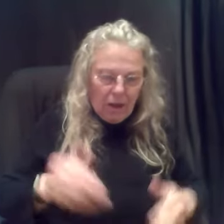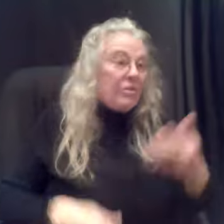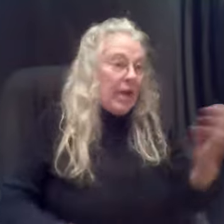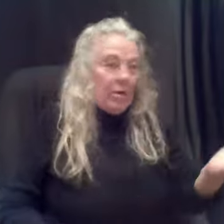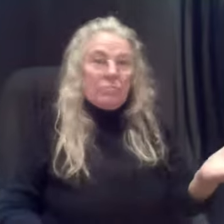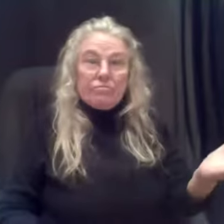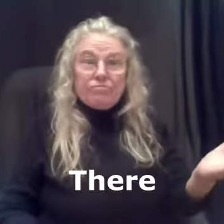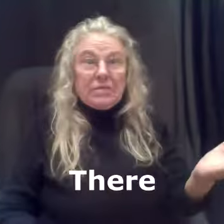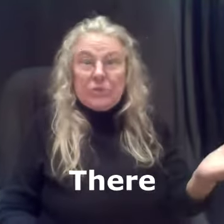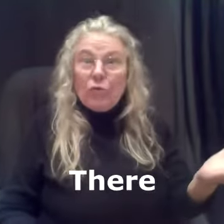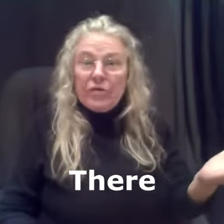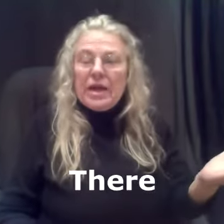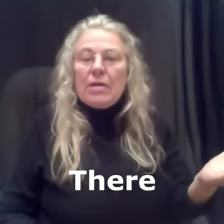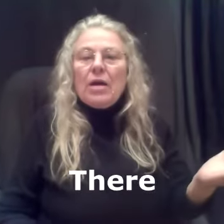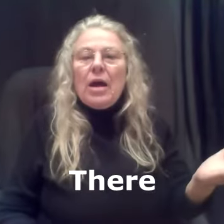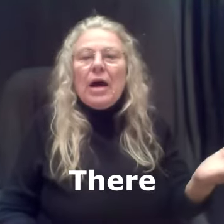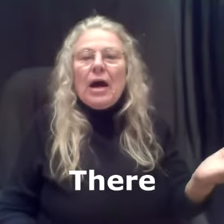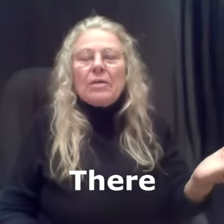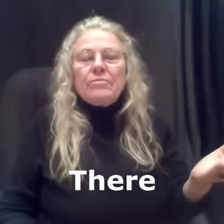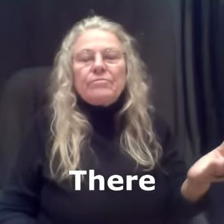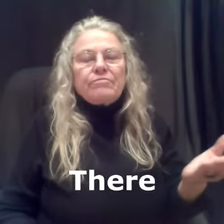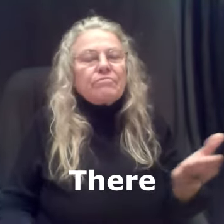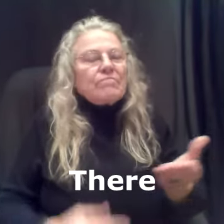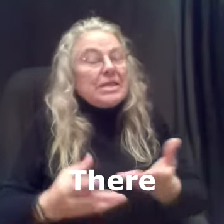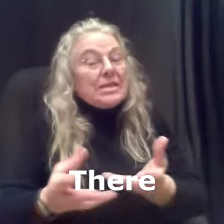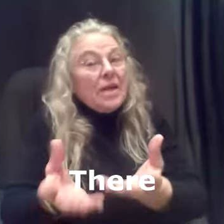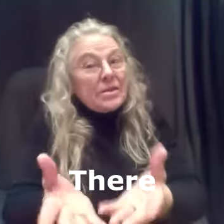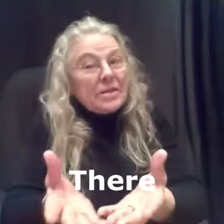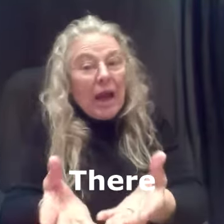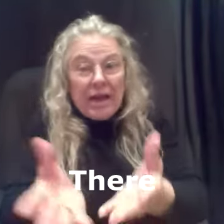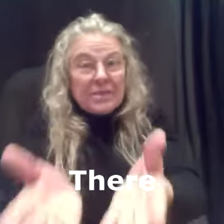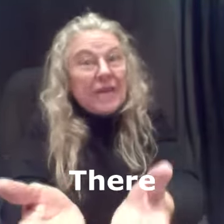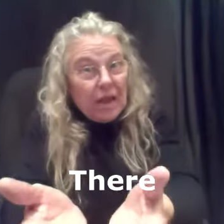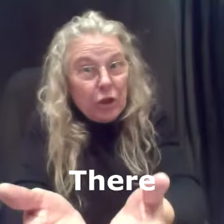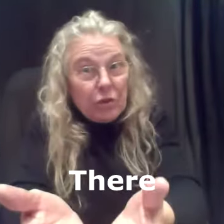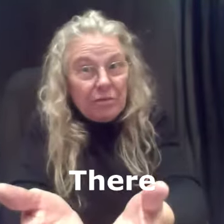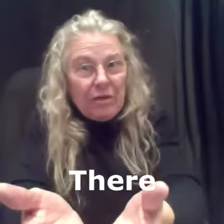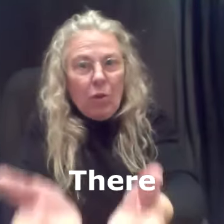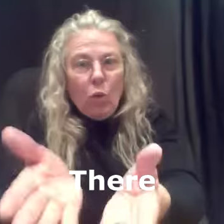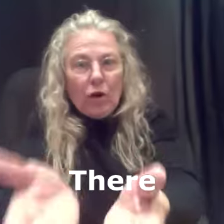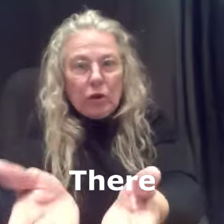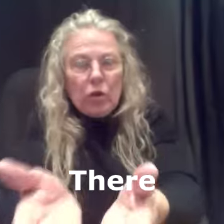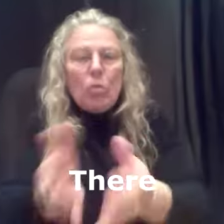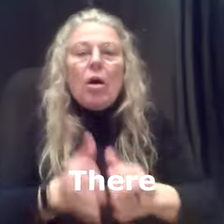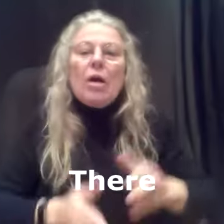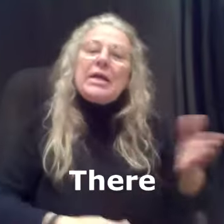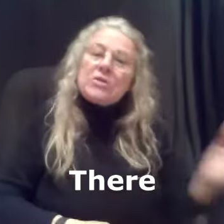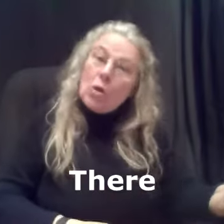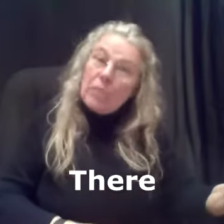There, it's over there. It's not, I can't say where you are, it's over